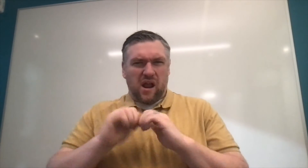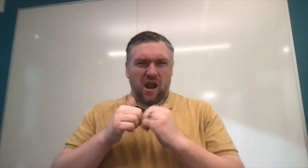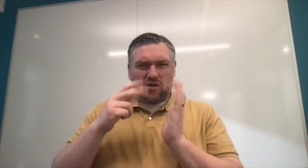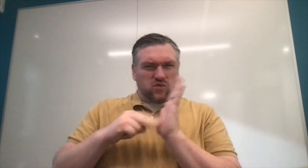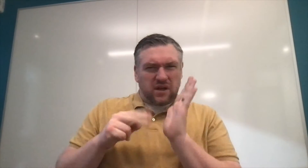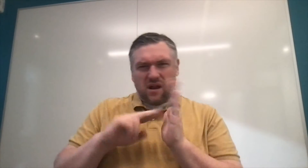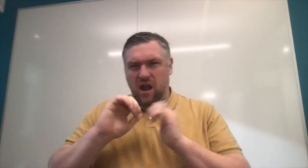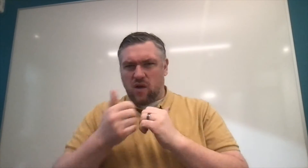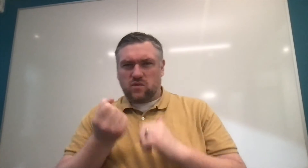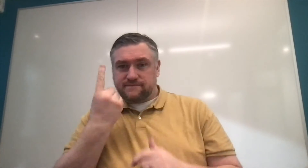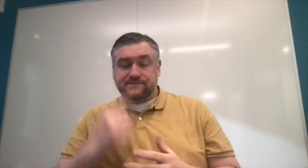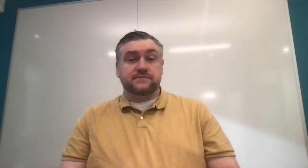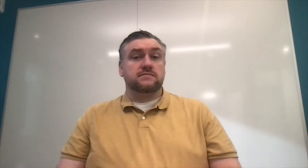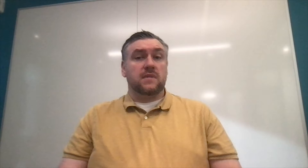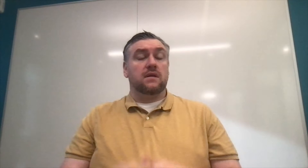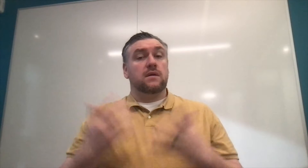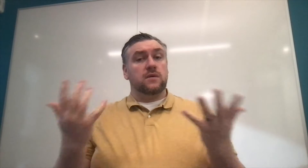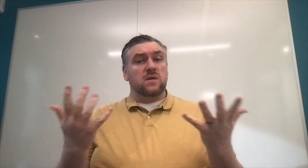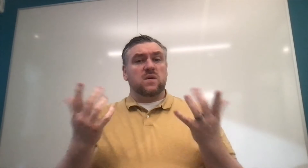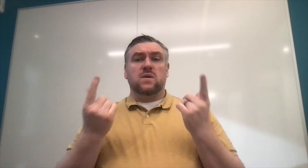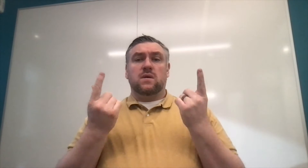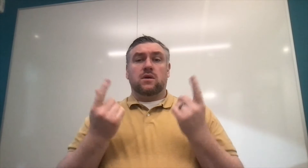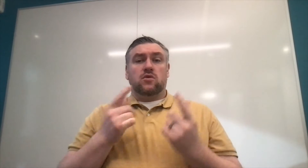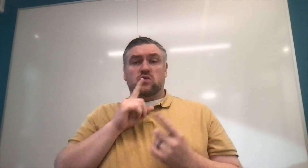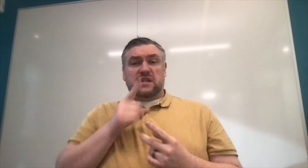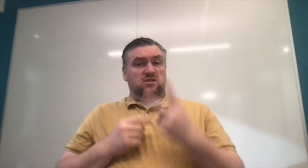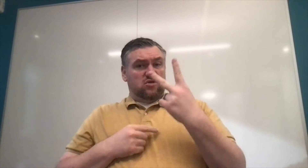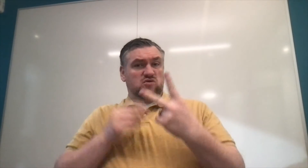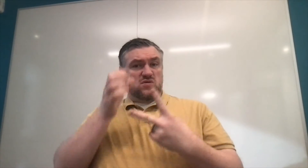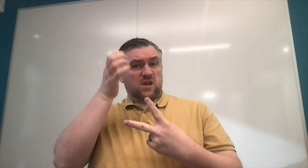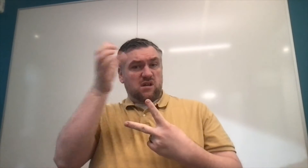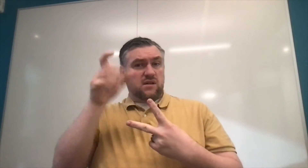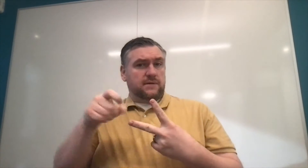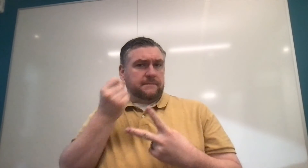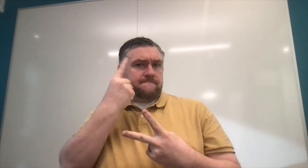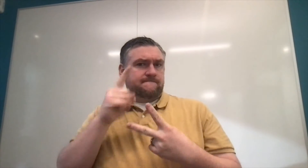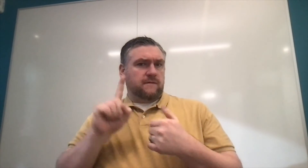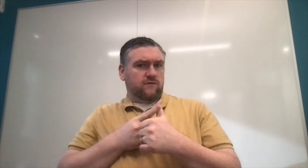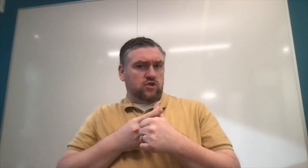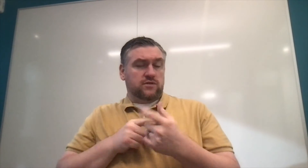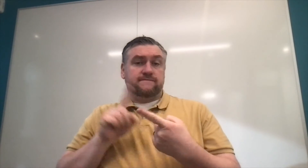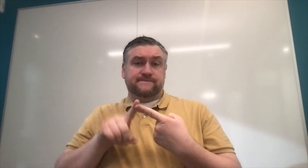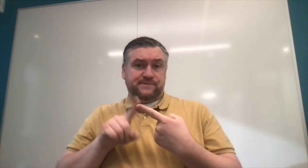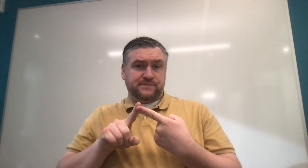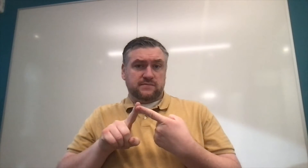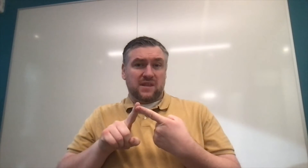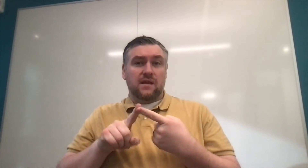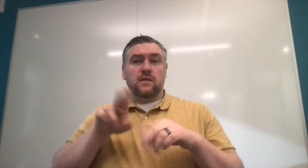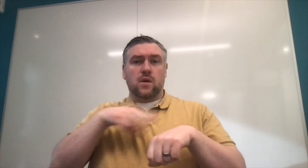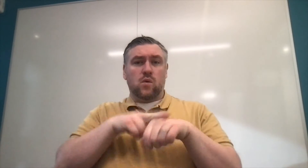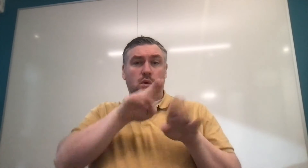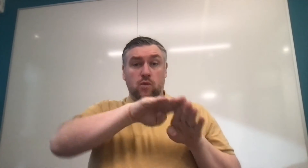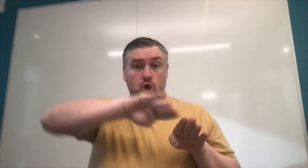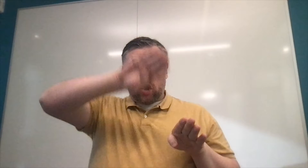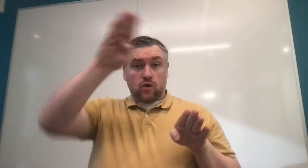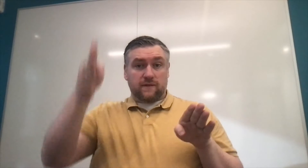But where do we get that number from? How do we read it? How do we understand it? So really there's two concepts that you need to understand first. The normal